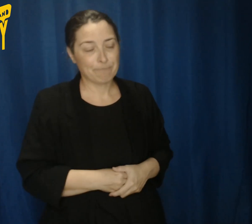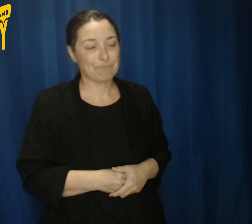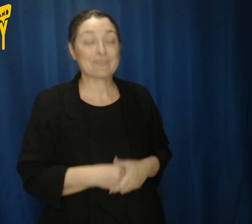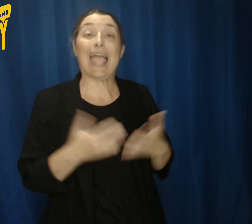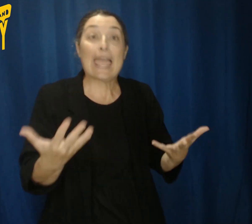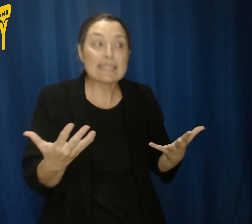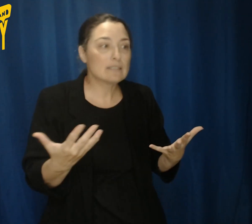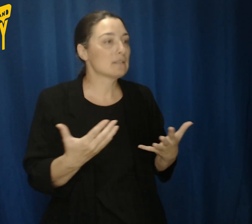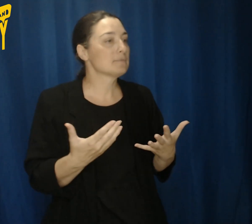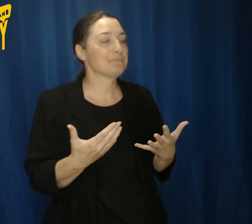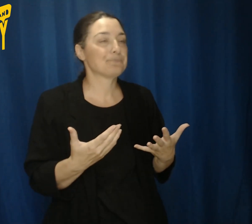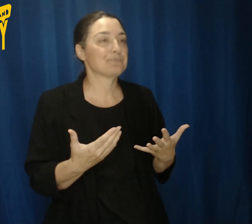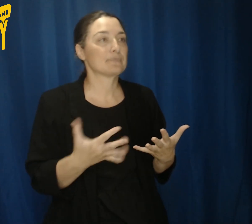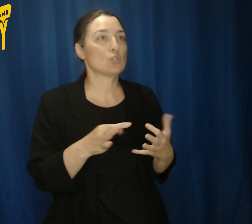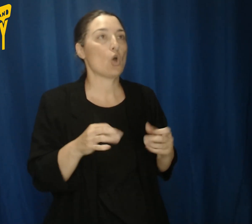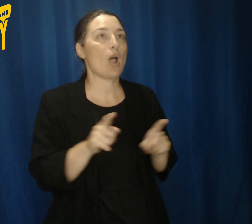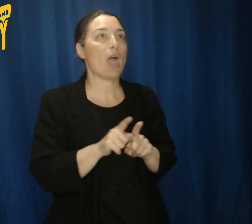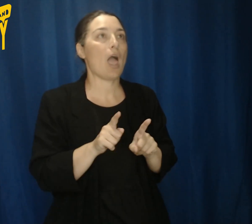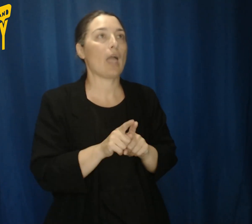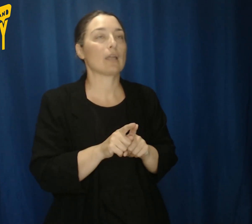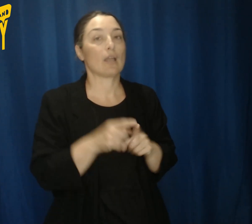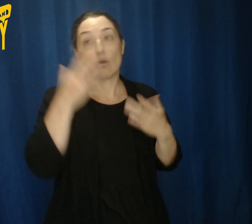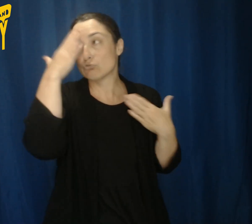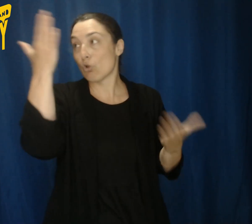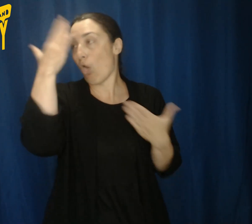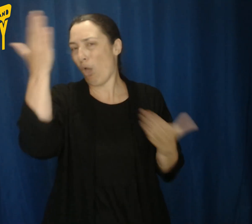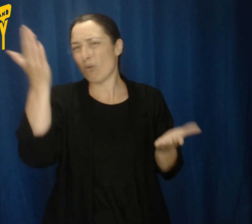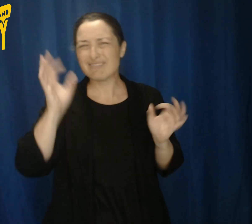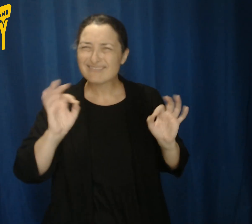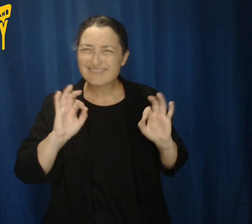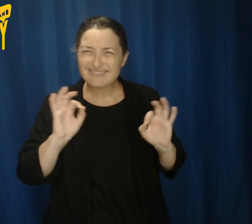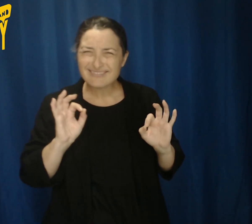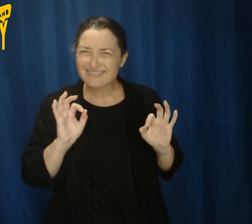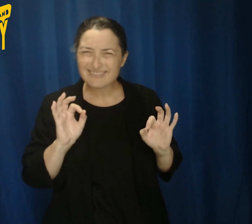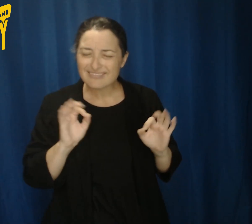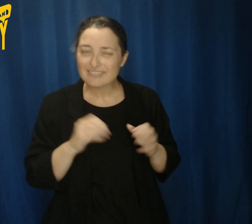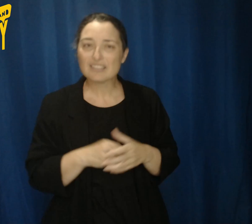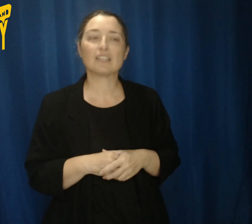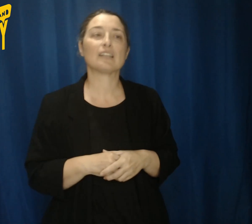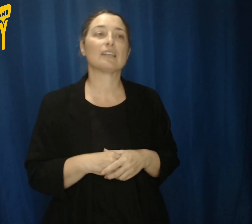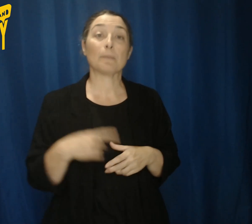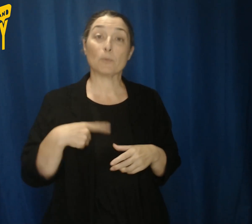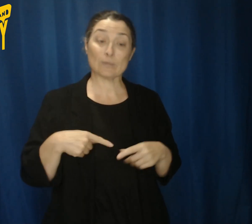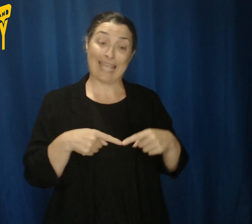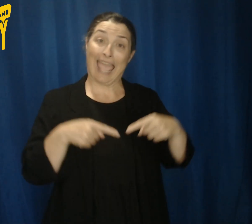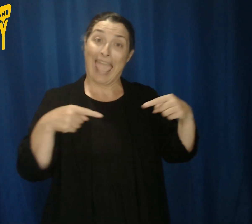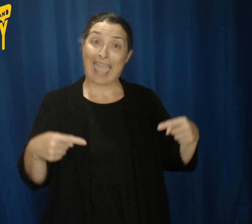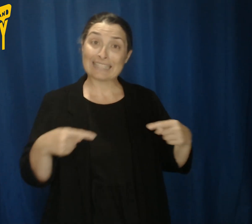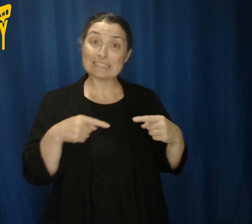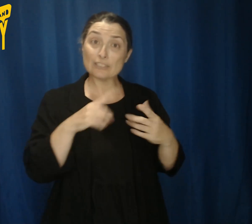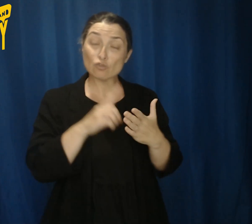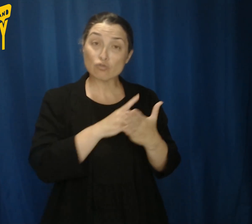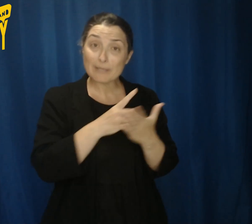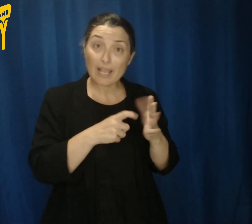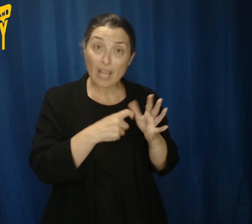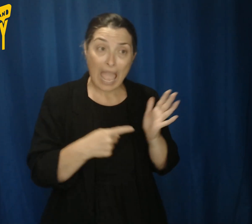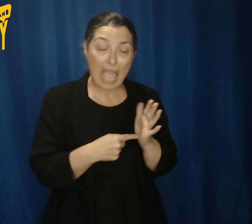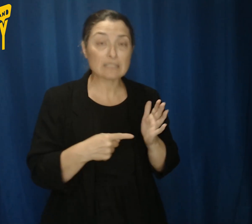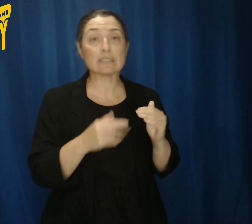like all this stuff is unknown, because we went through that sort of whole flowering of the Anti-Discrimination Act and the Equal Employment Opportunity Act back in the